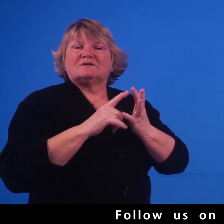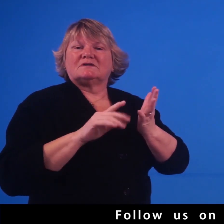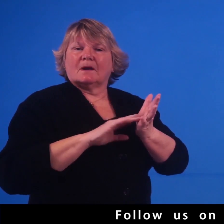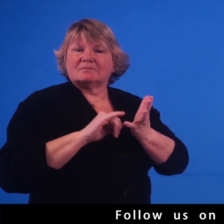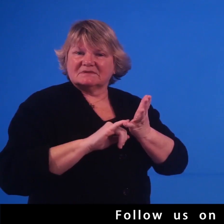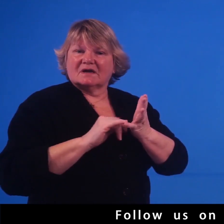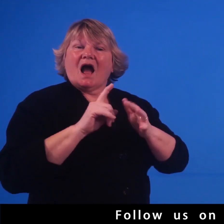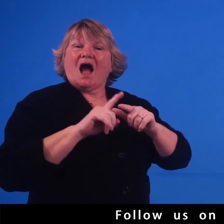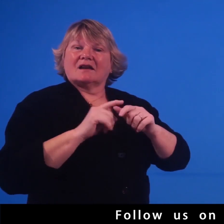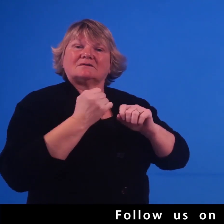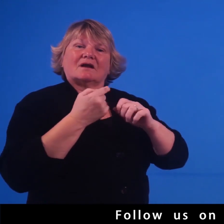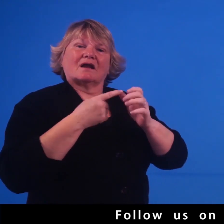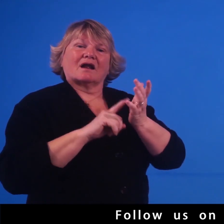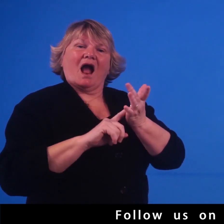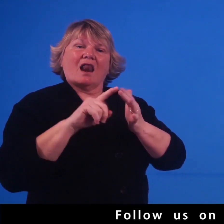Edinburgh,